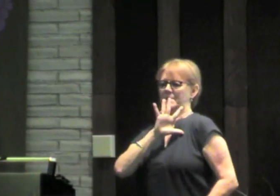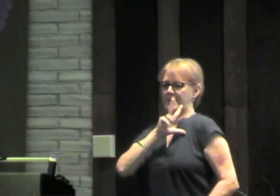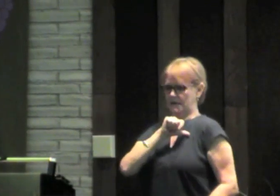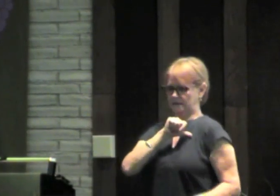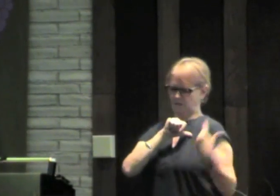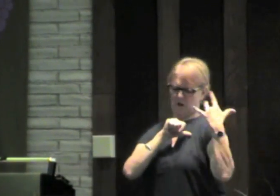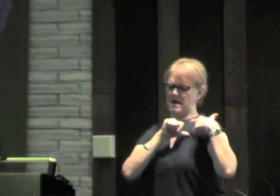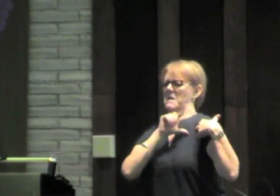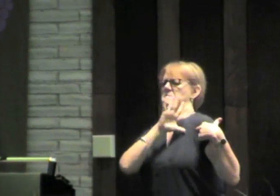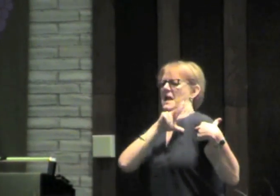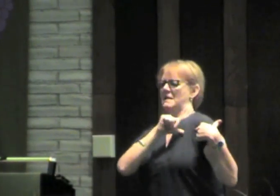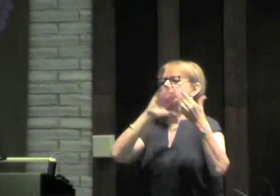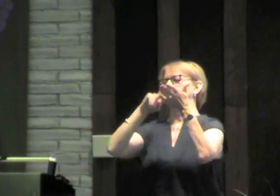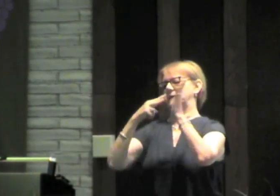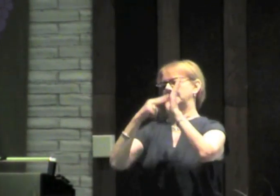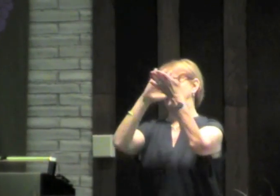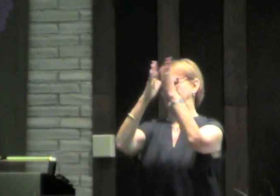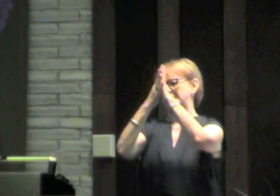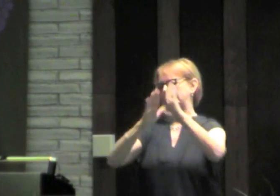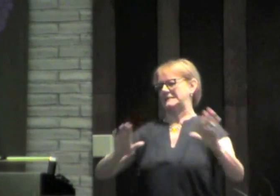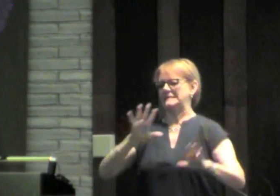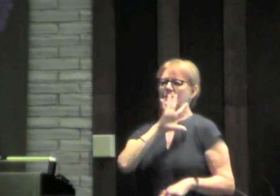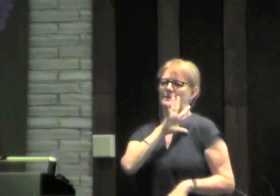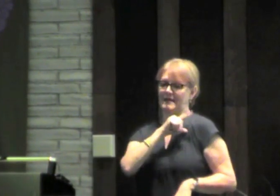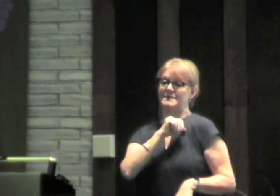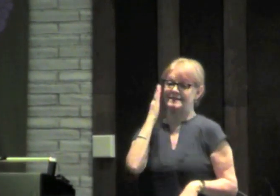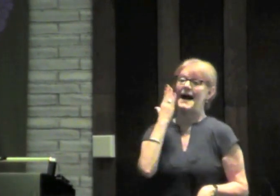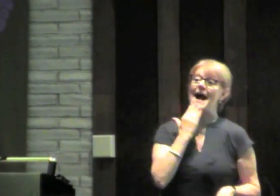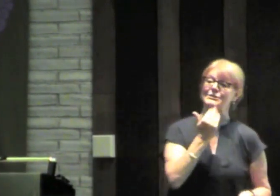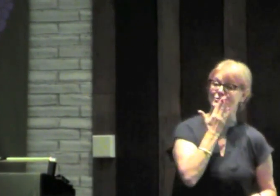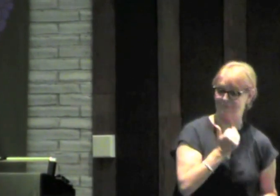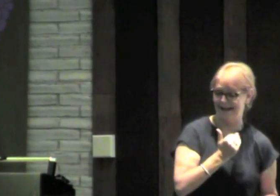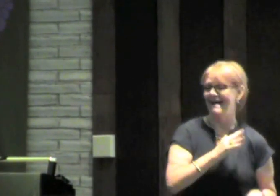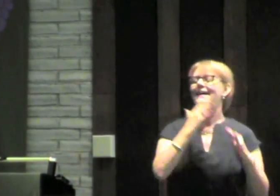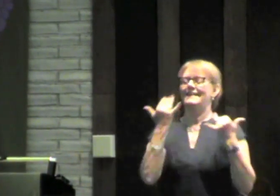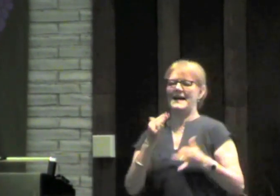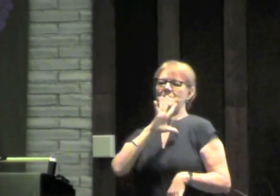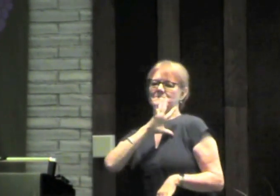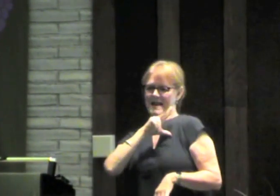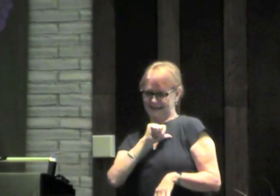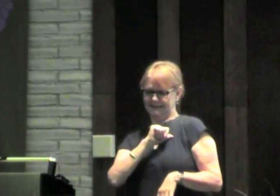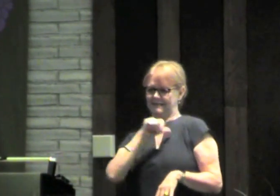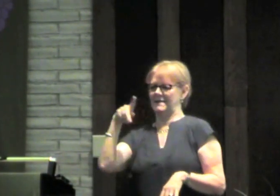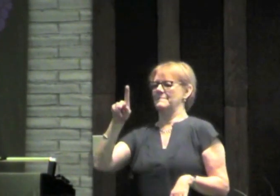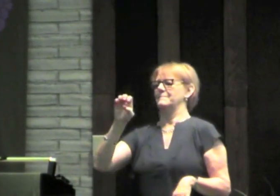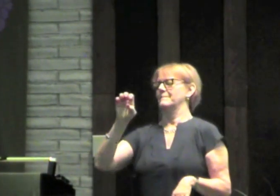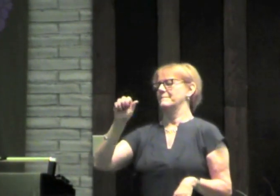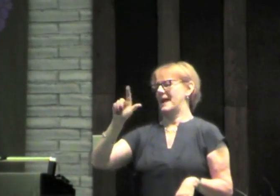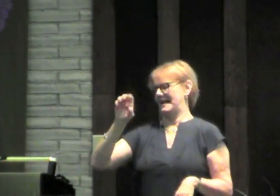And the sign for this is kind of like fine on the shoulder that the fingers come in. So we've talked about